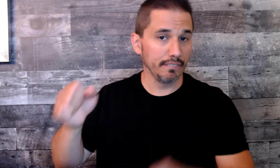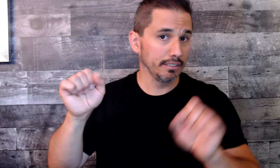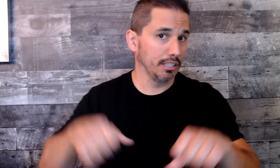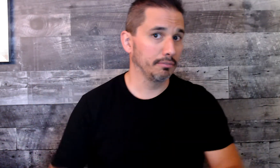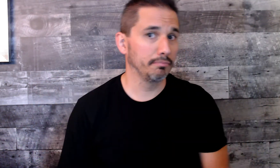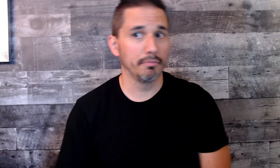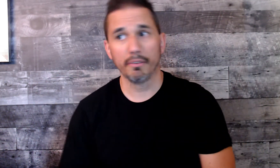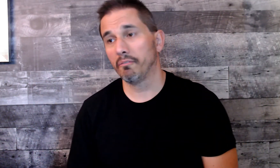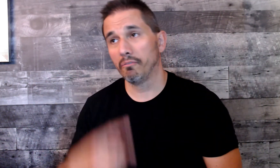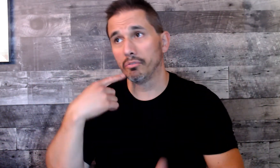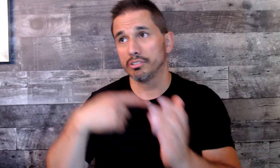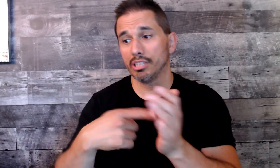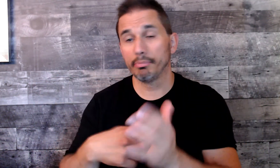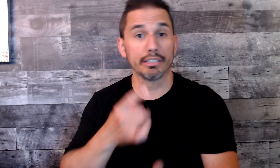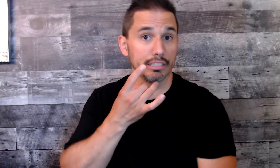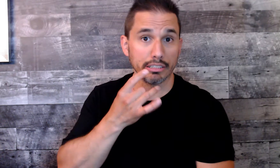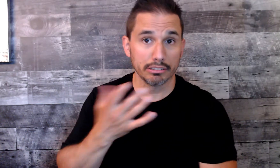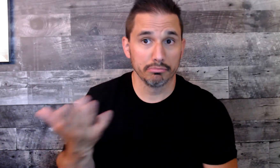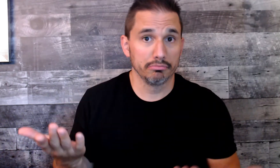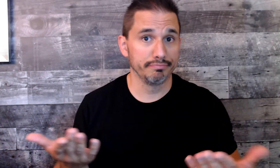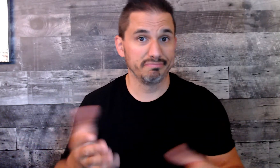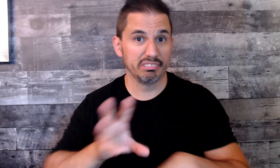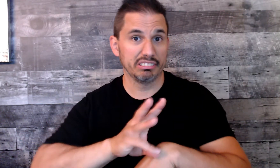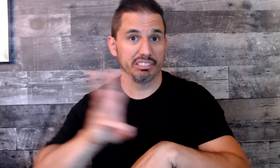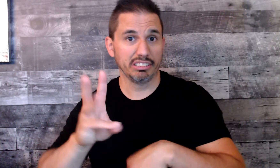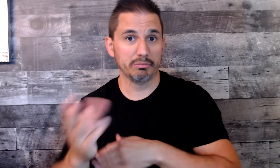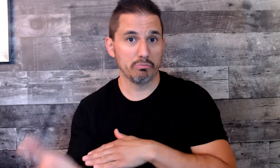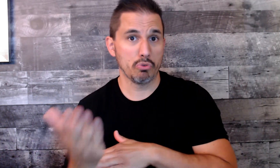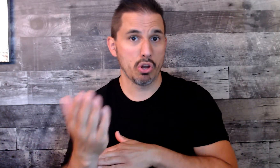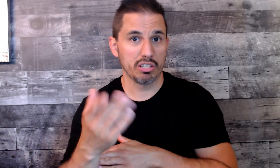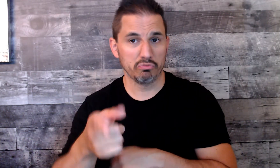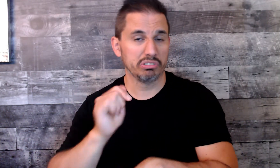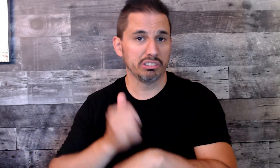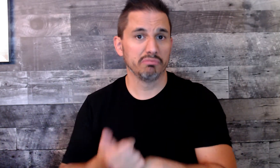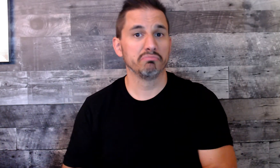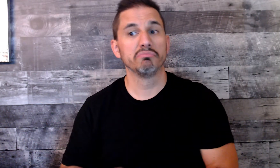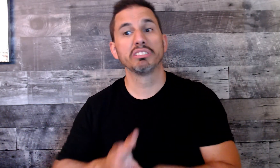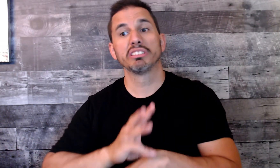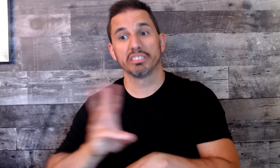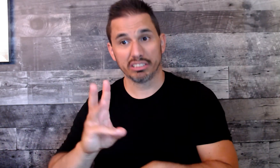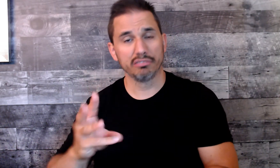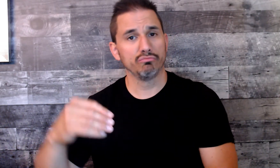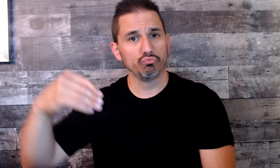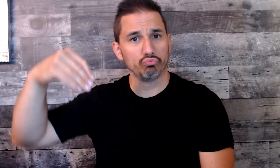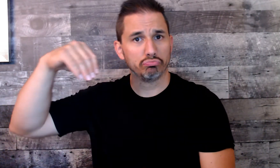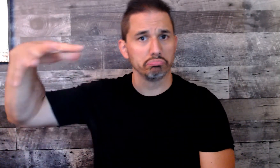and off, but it can also be automated. You could set it up to turn on at 6, the